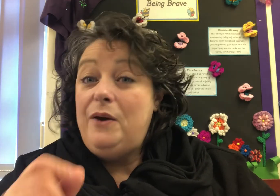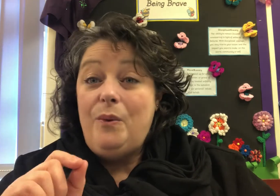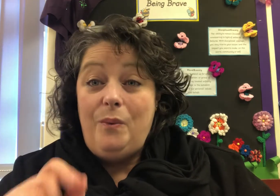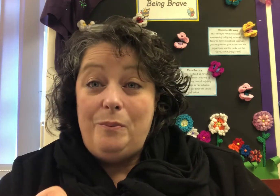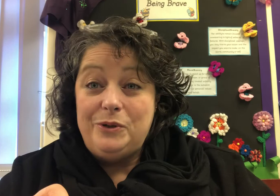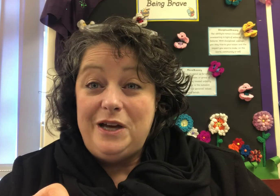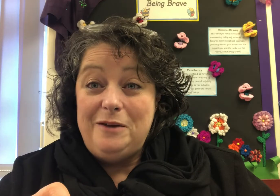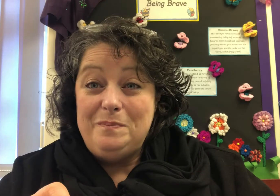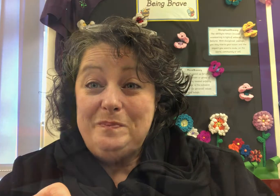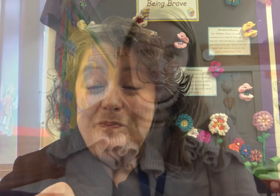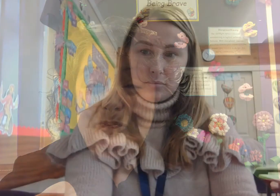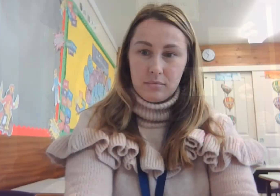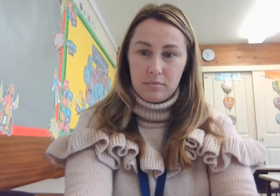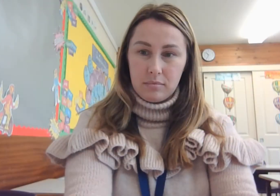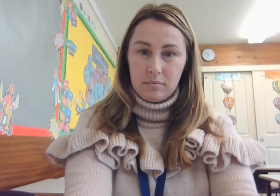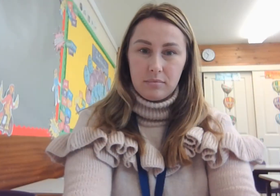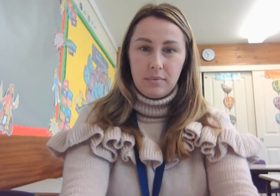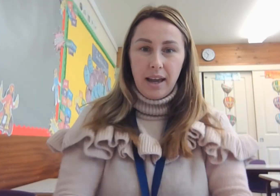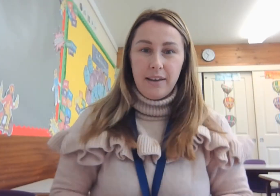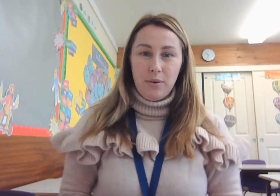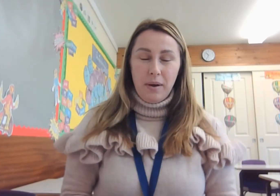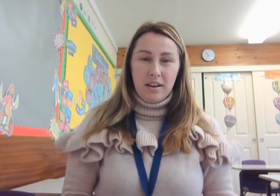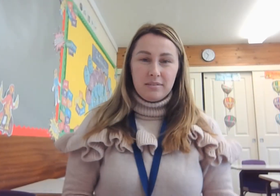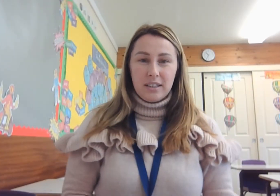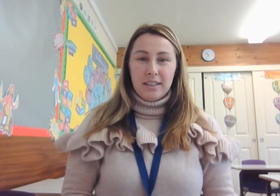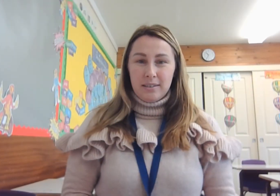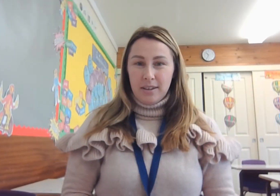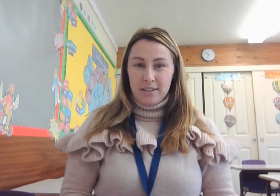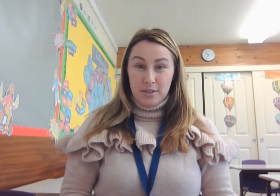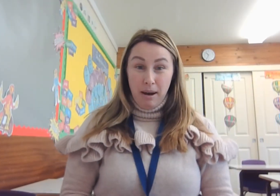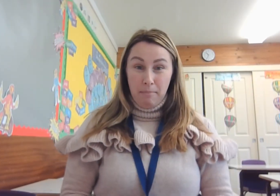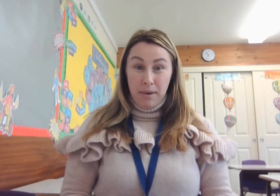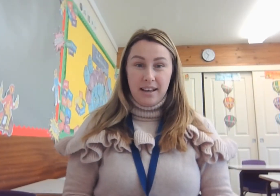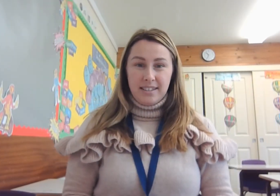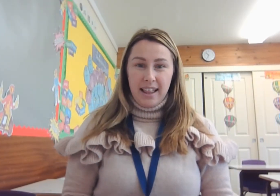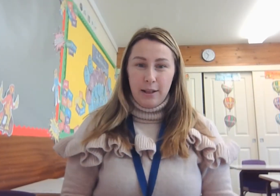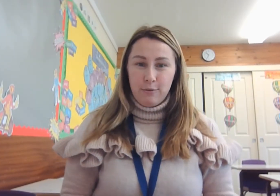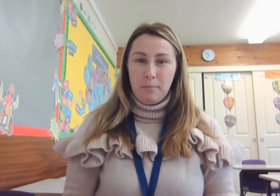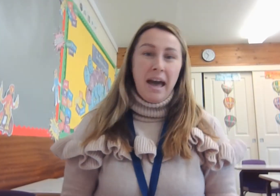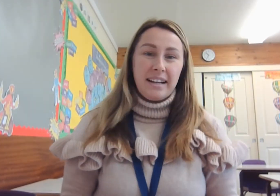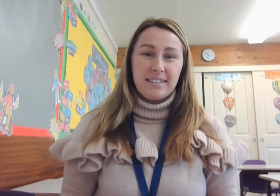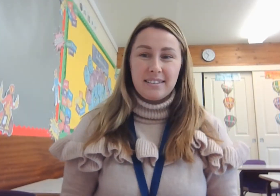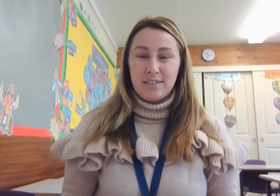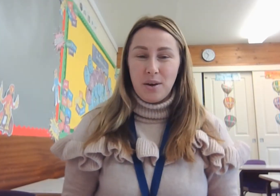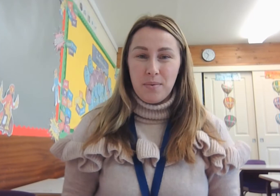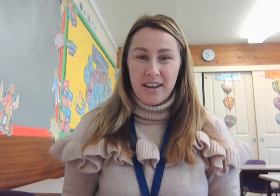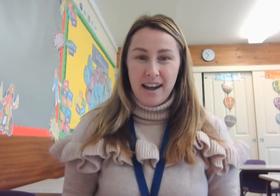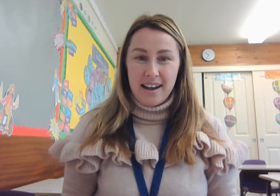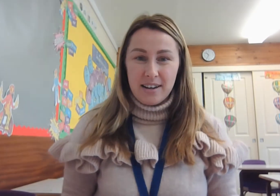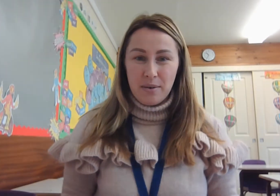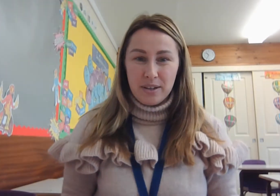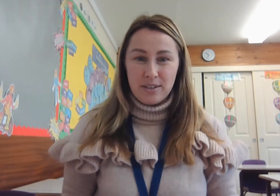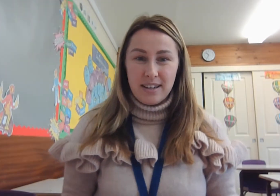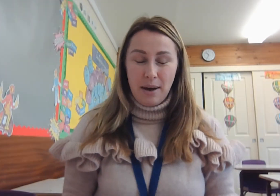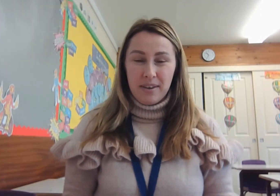one more time. Hi everyone, we're going to do our BSL alphabet. So we are going to start with